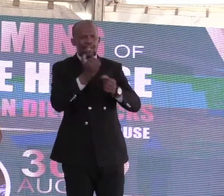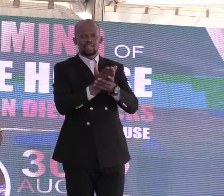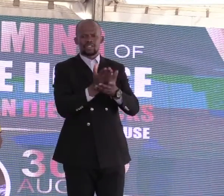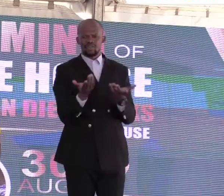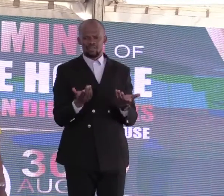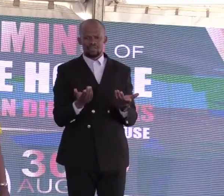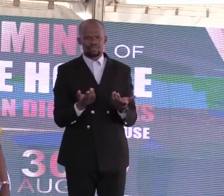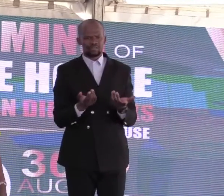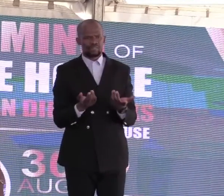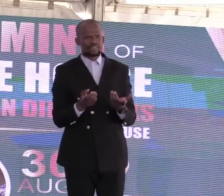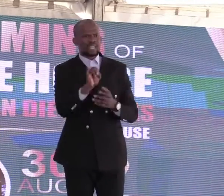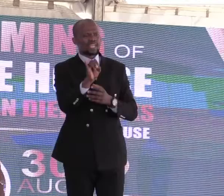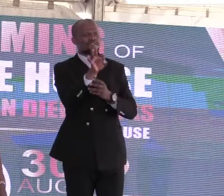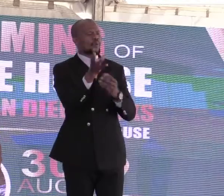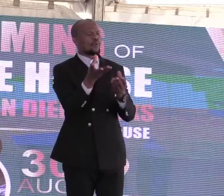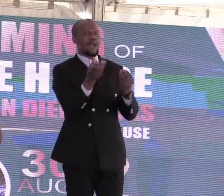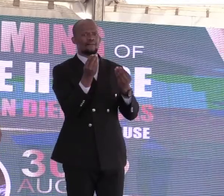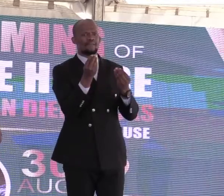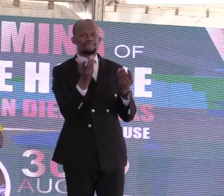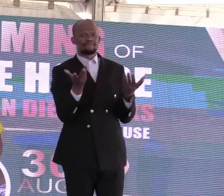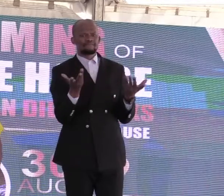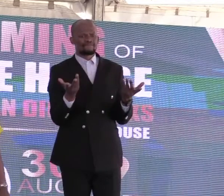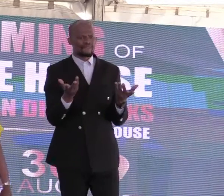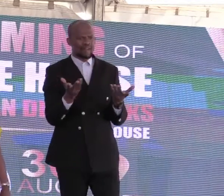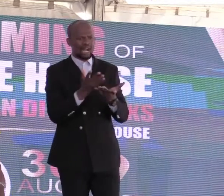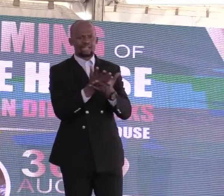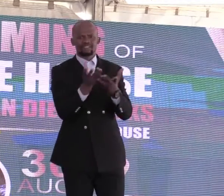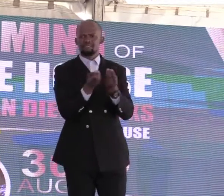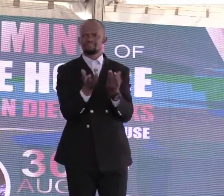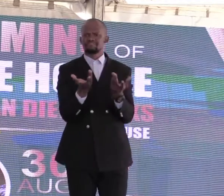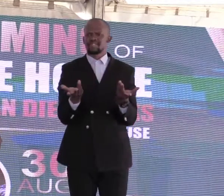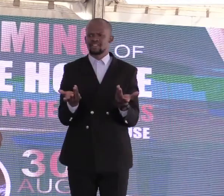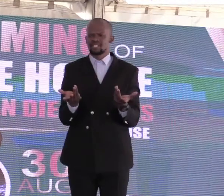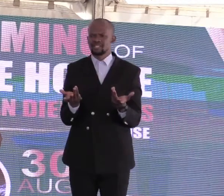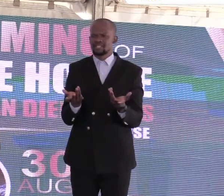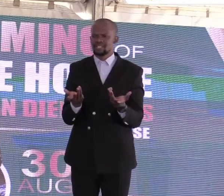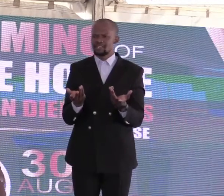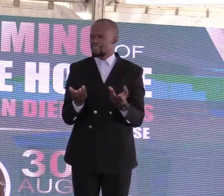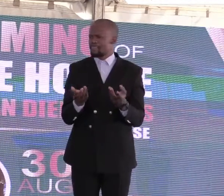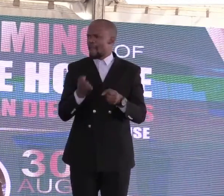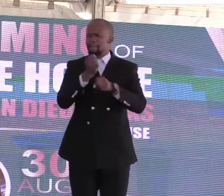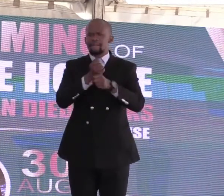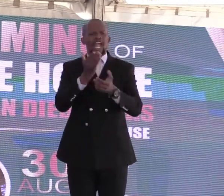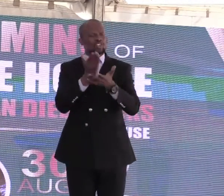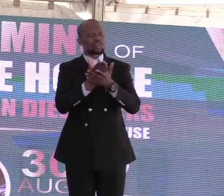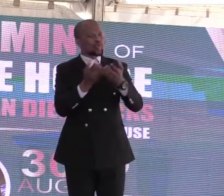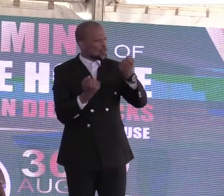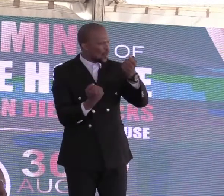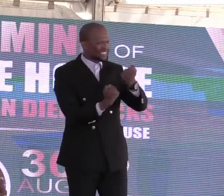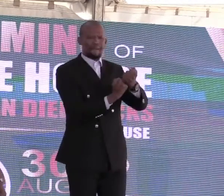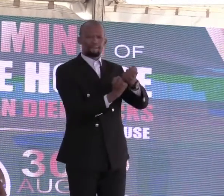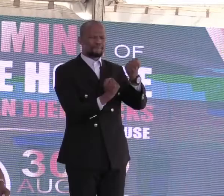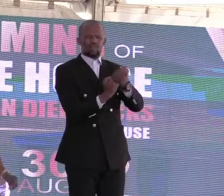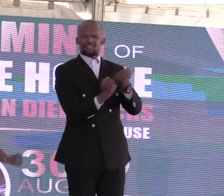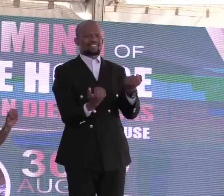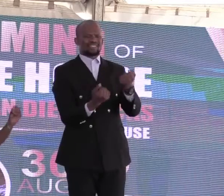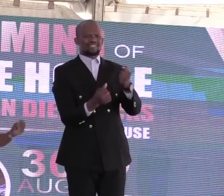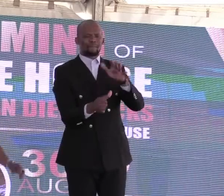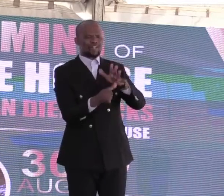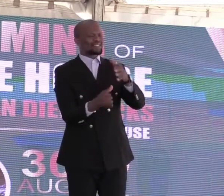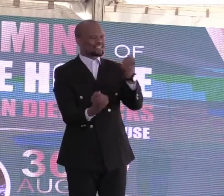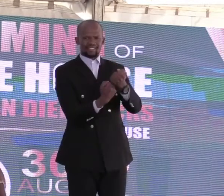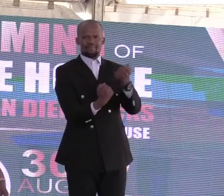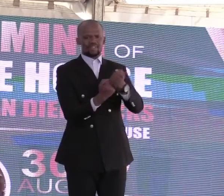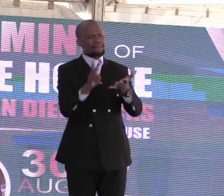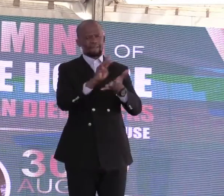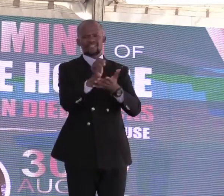is lipstick on the teeth, tell them about it so that they can remove the lipstick. That